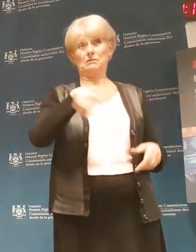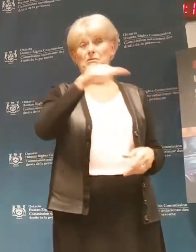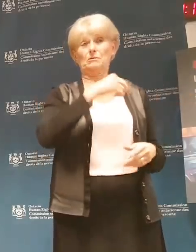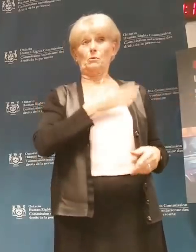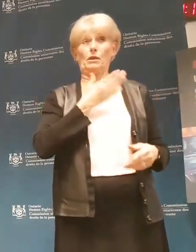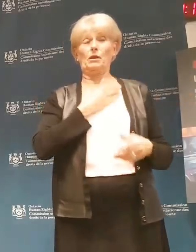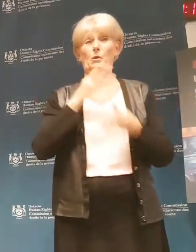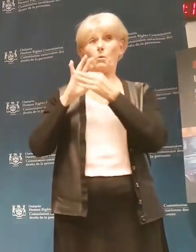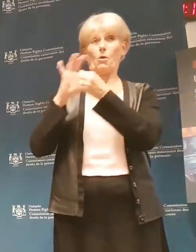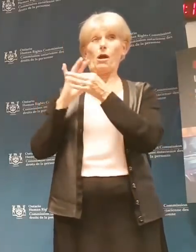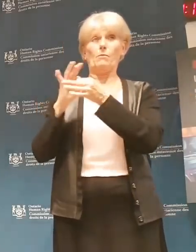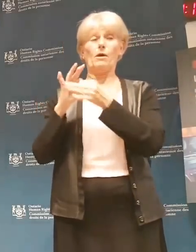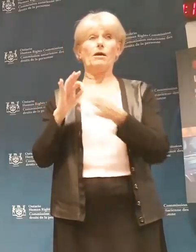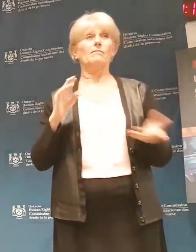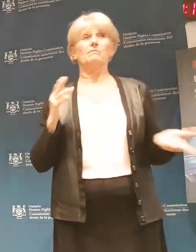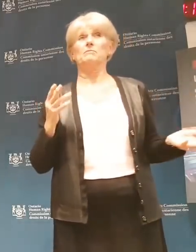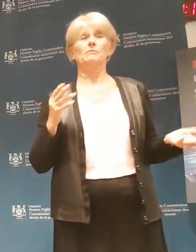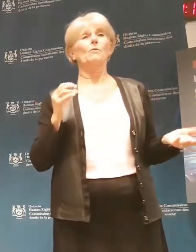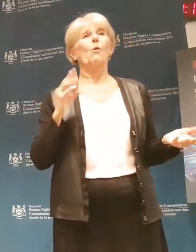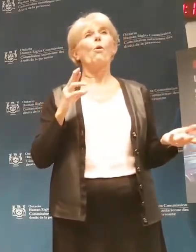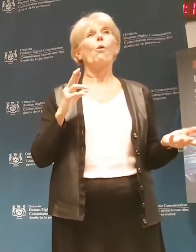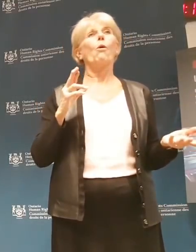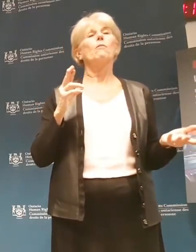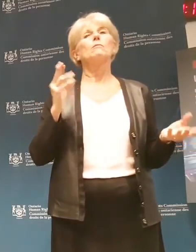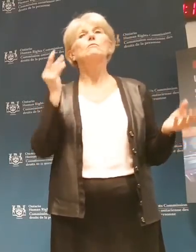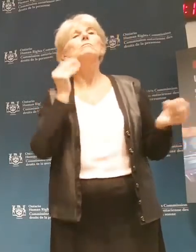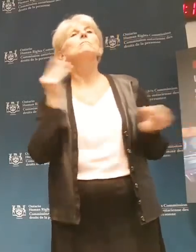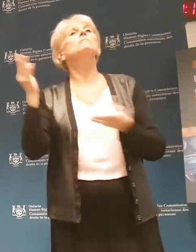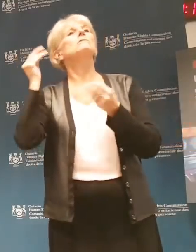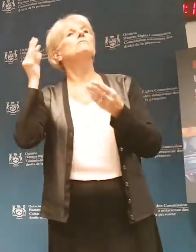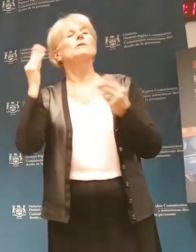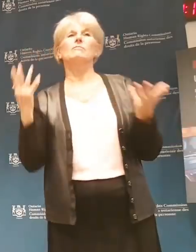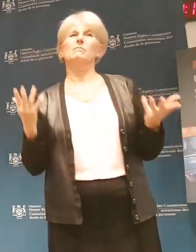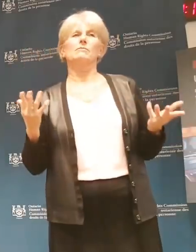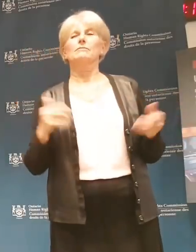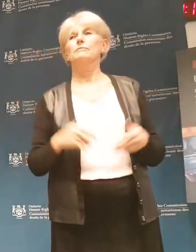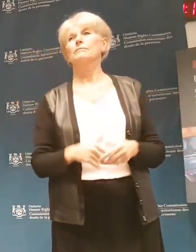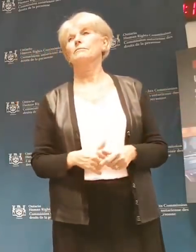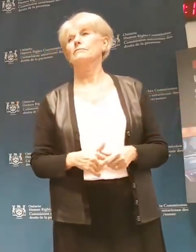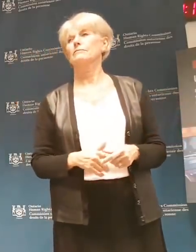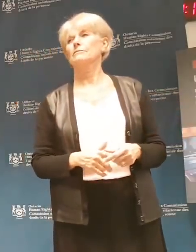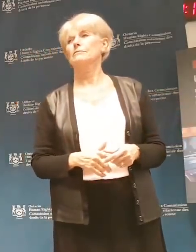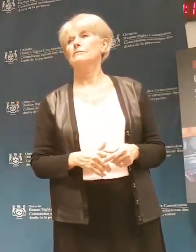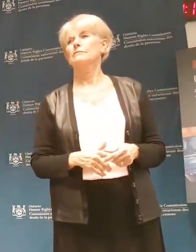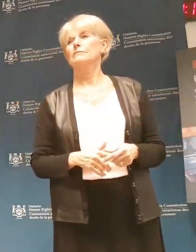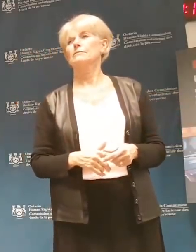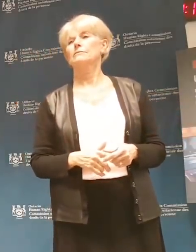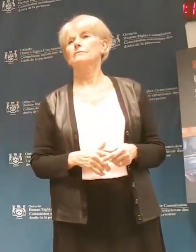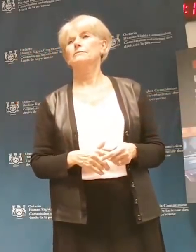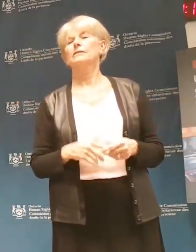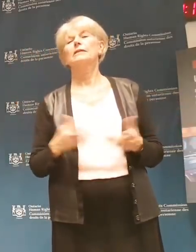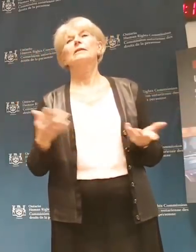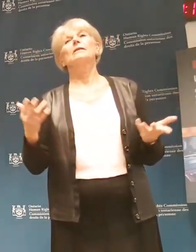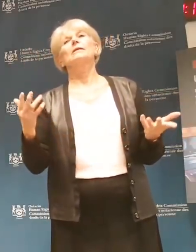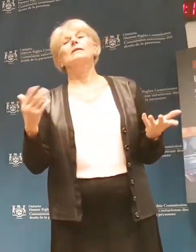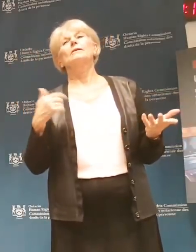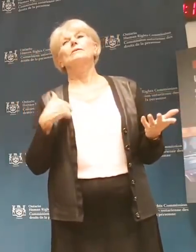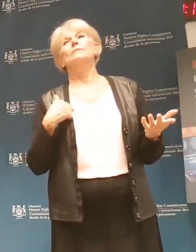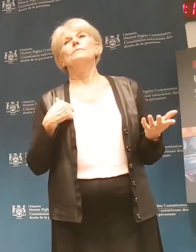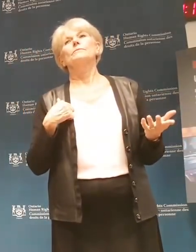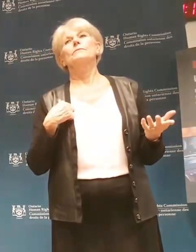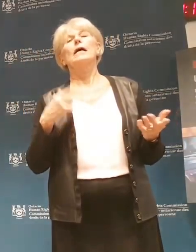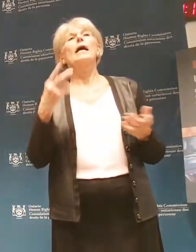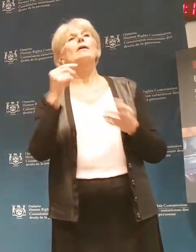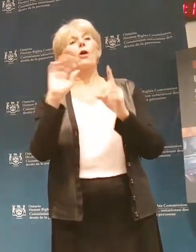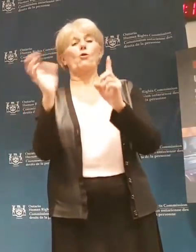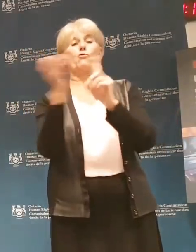with police or provide proactive intelligence. And so, finally, I would say, we looked at the